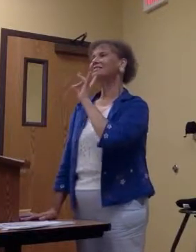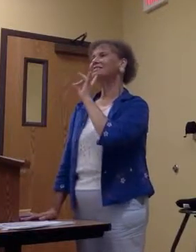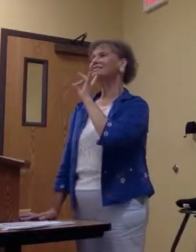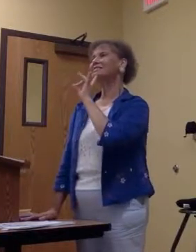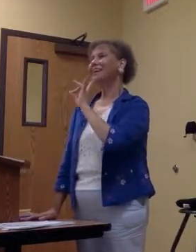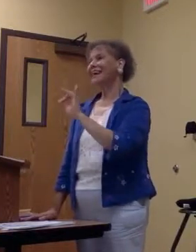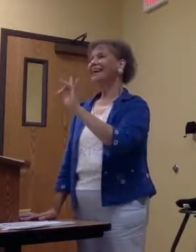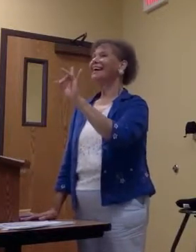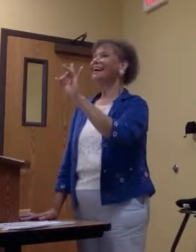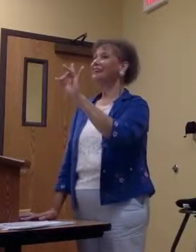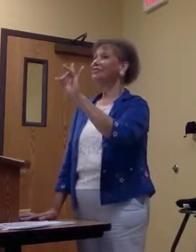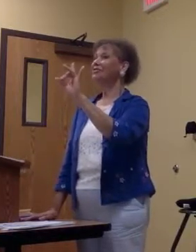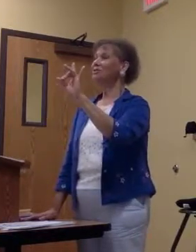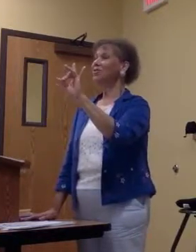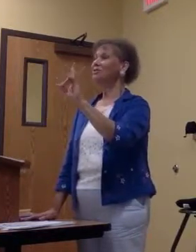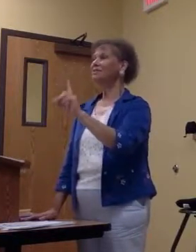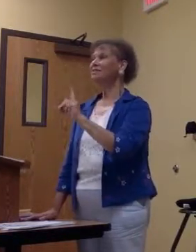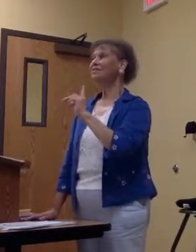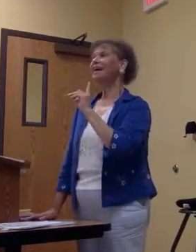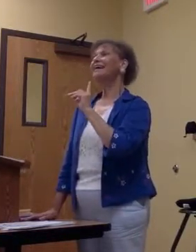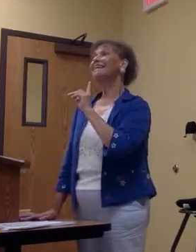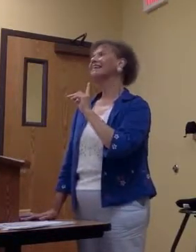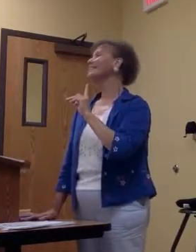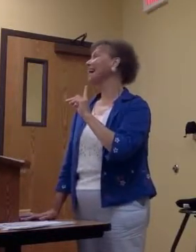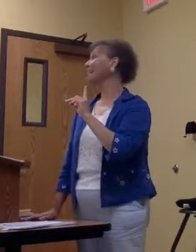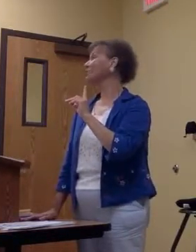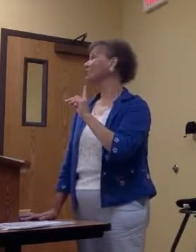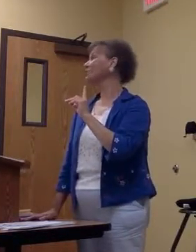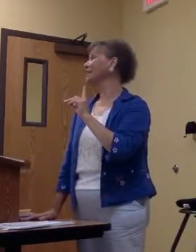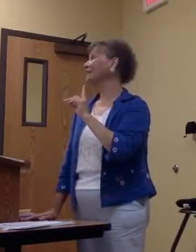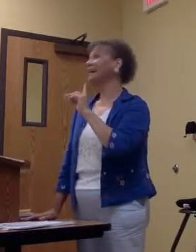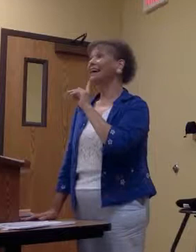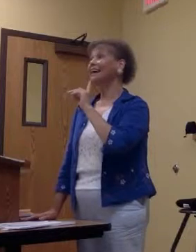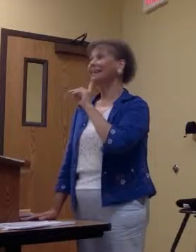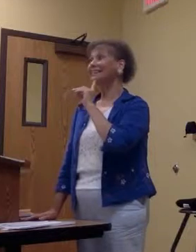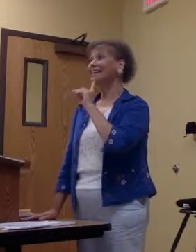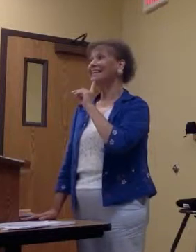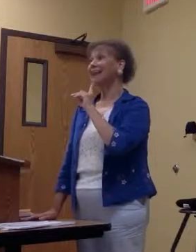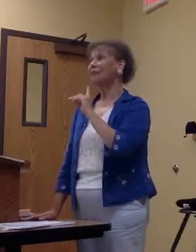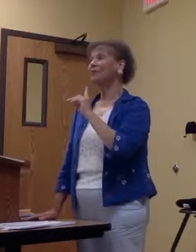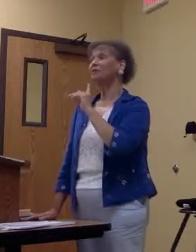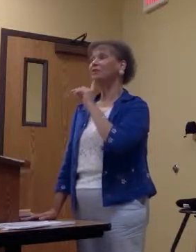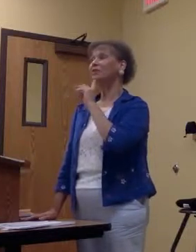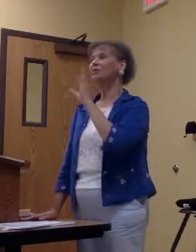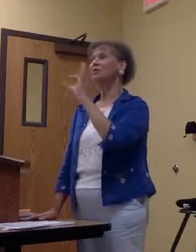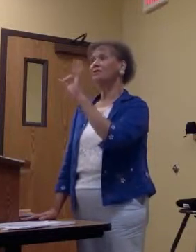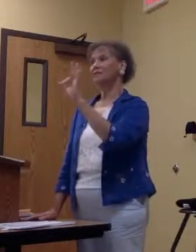old. 9 is tricky because I got a tap here, so I touch, go